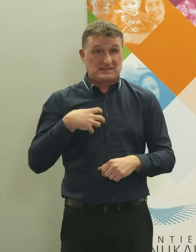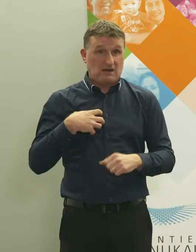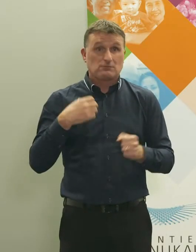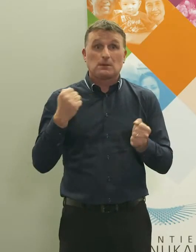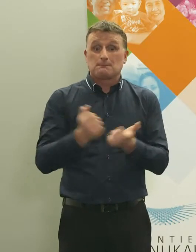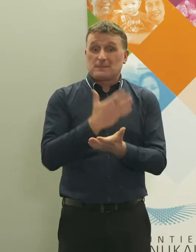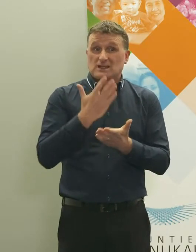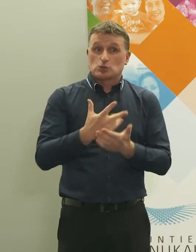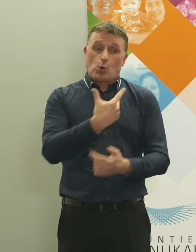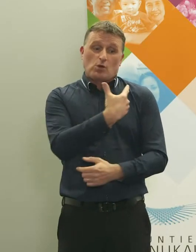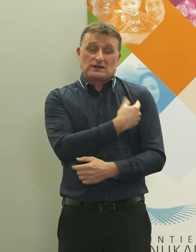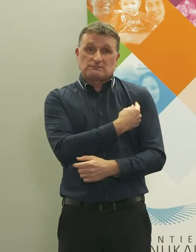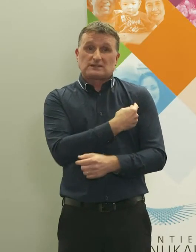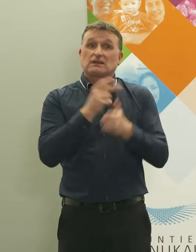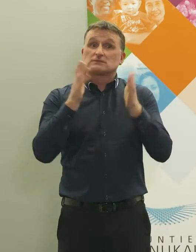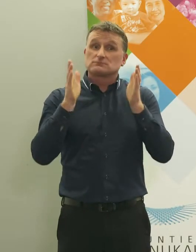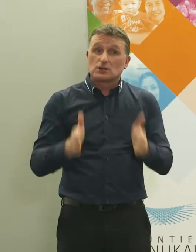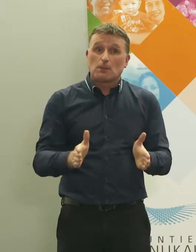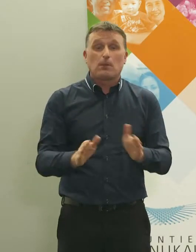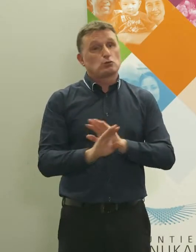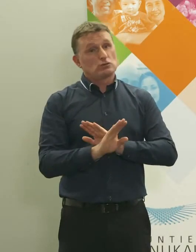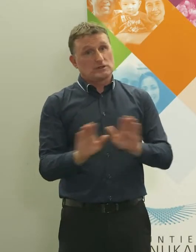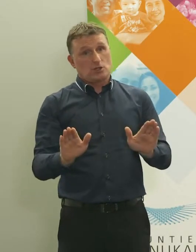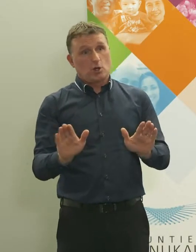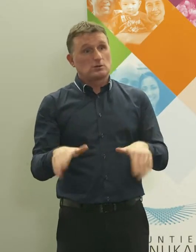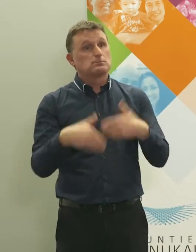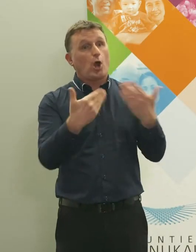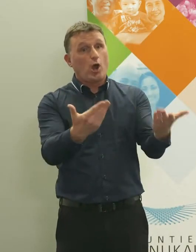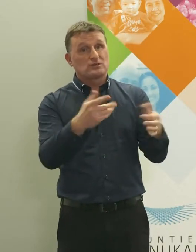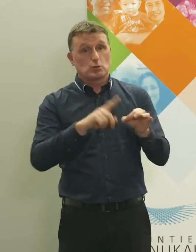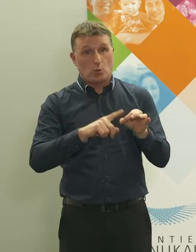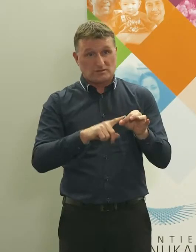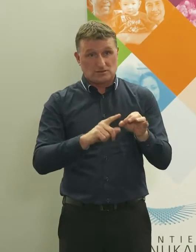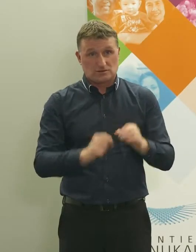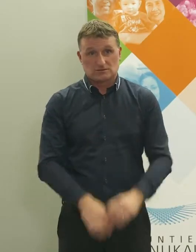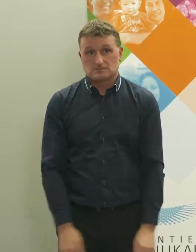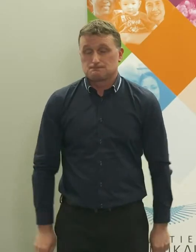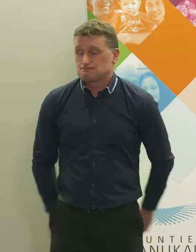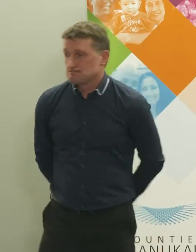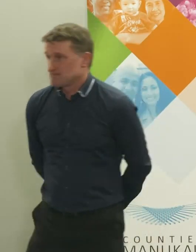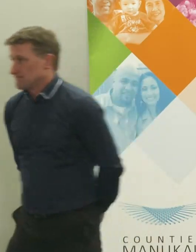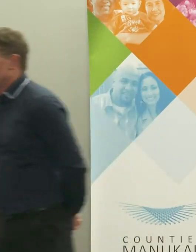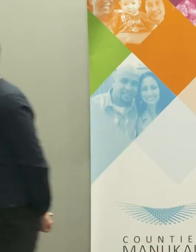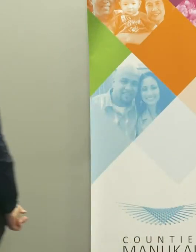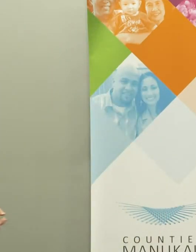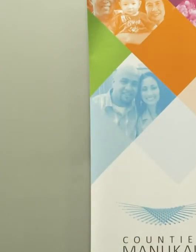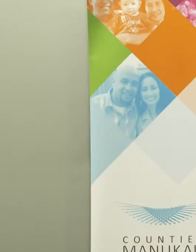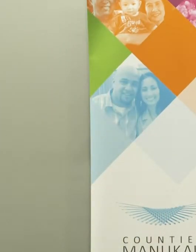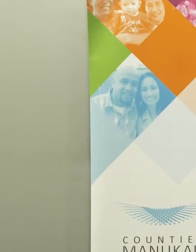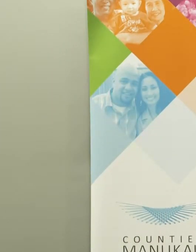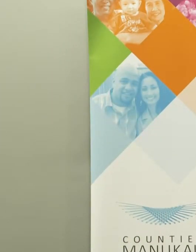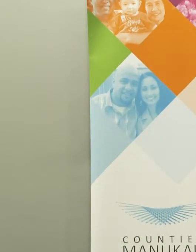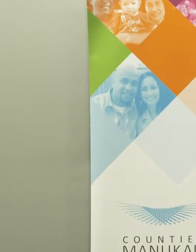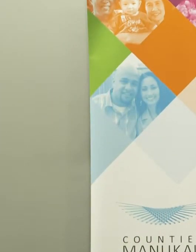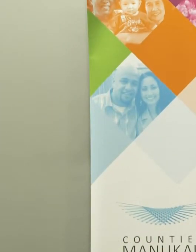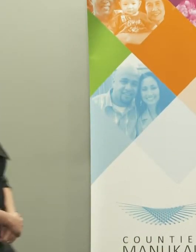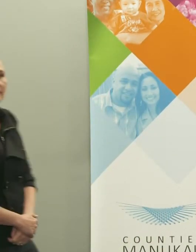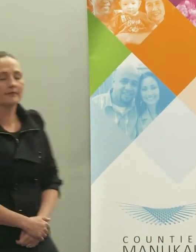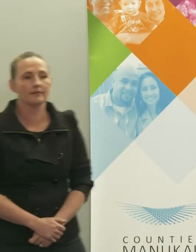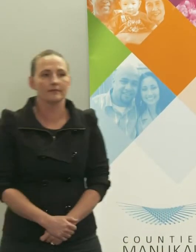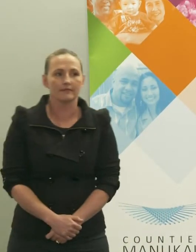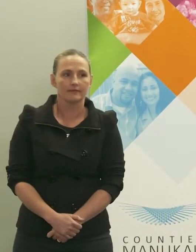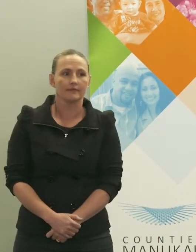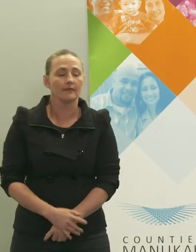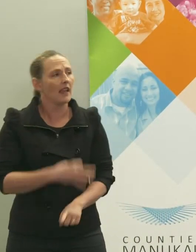the vaccination compulsory. And with that, I'm happy to take your questions. Yes. Just on masks, Minister, many bus drivers in Auckland have been spotted